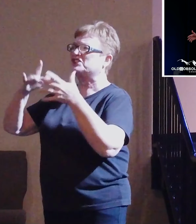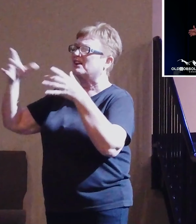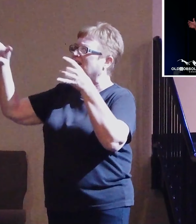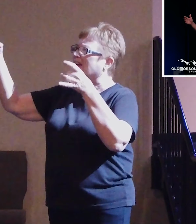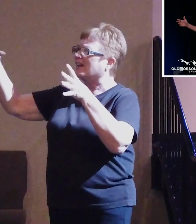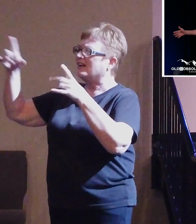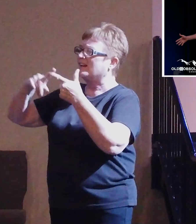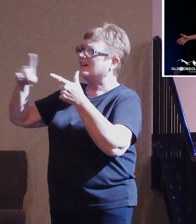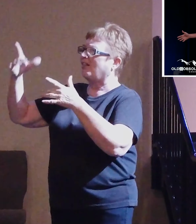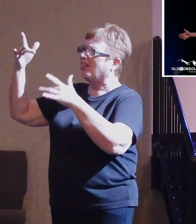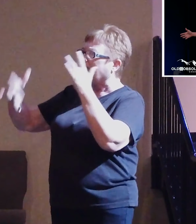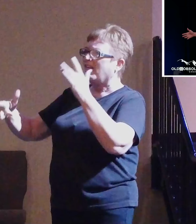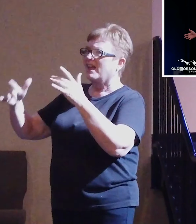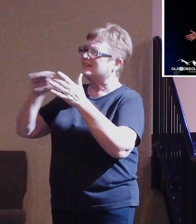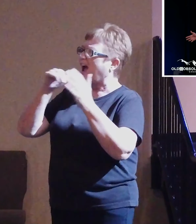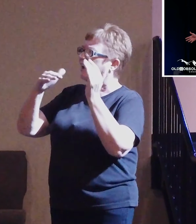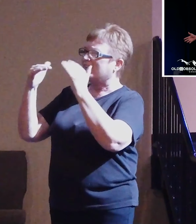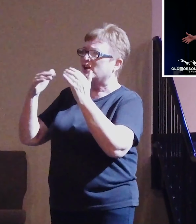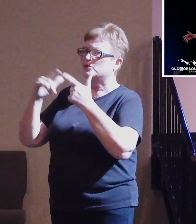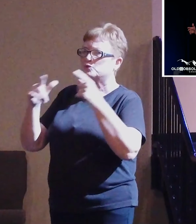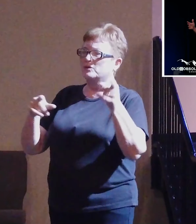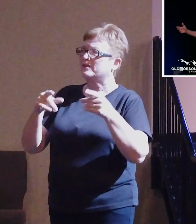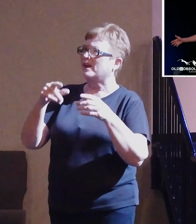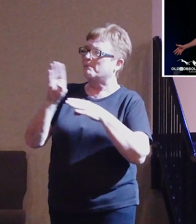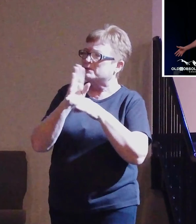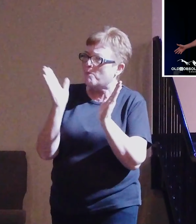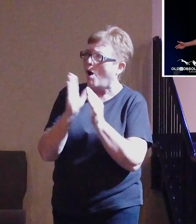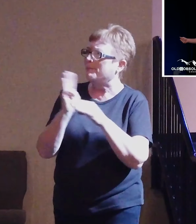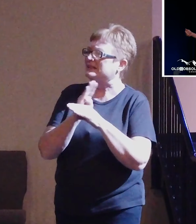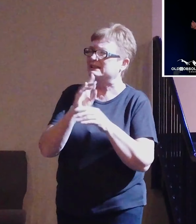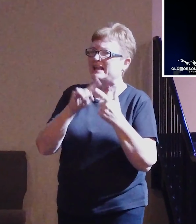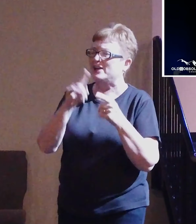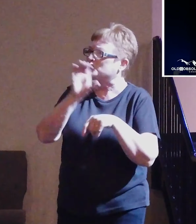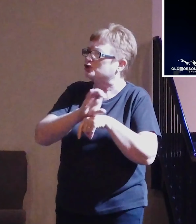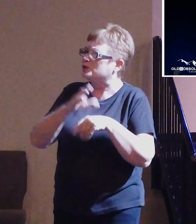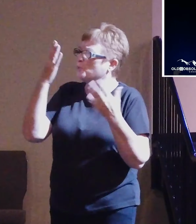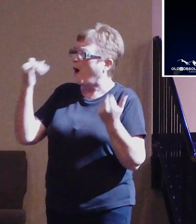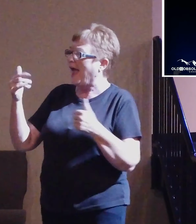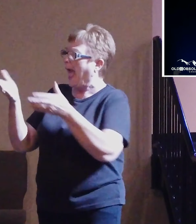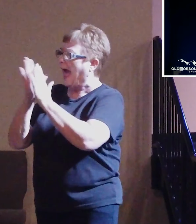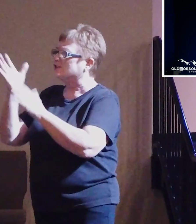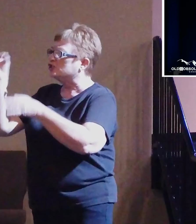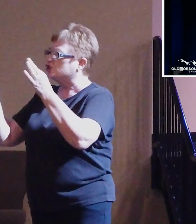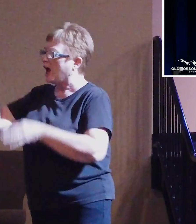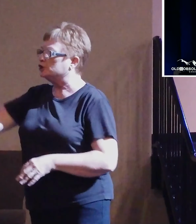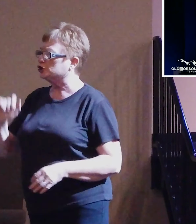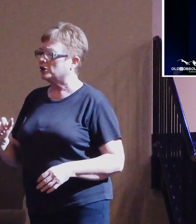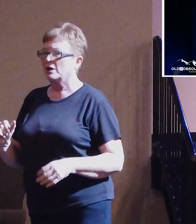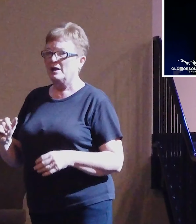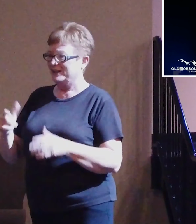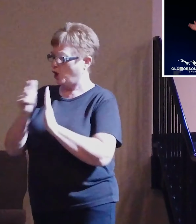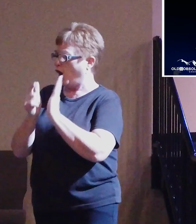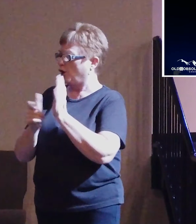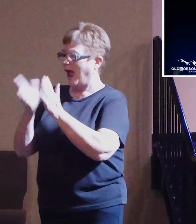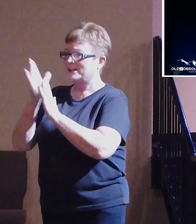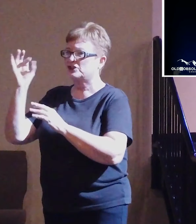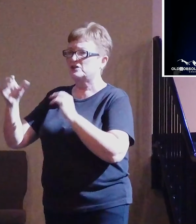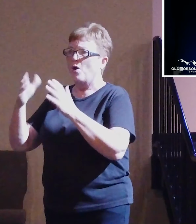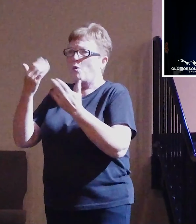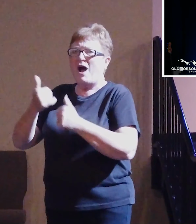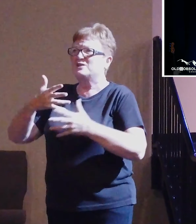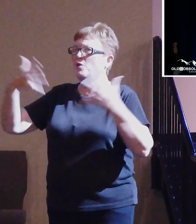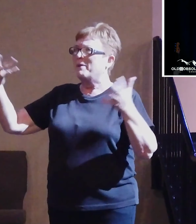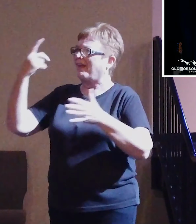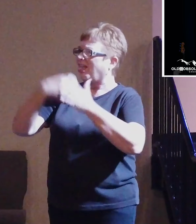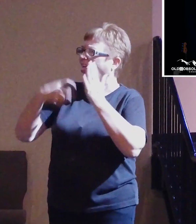way churches and small businesses are being treated or being locked down and facing exorbitant, like over-the-top fines